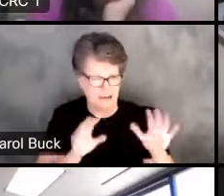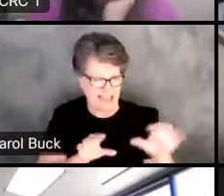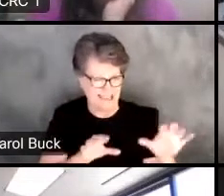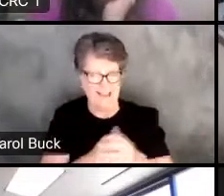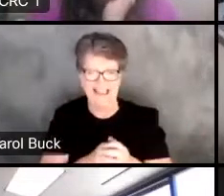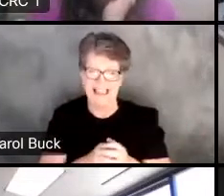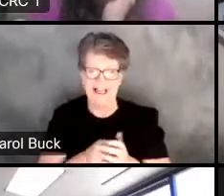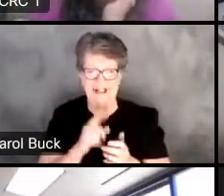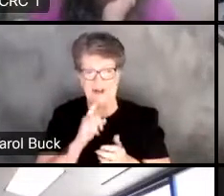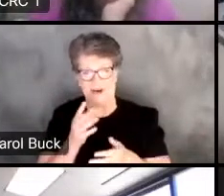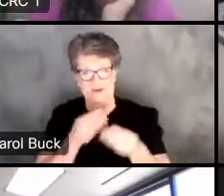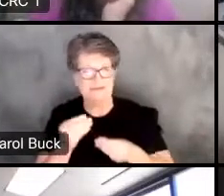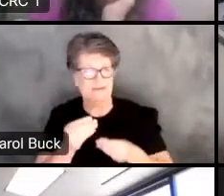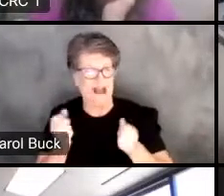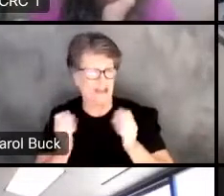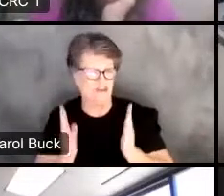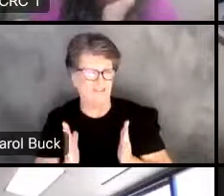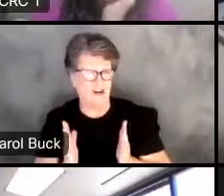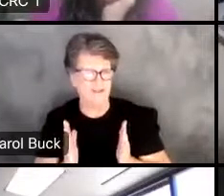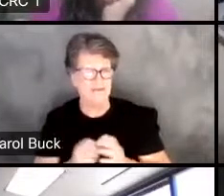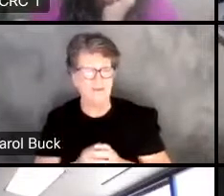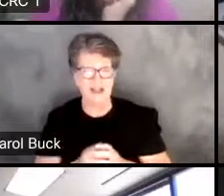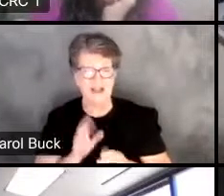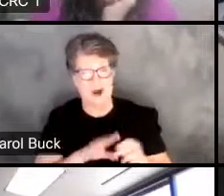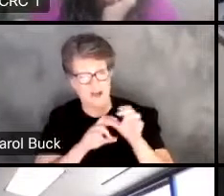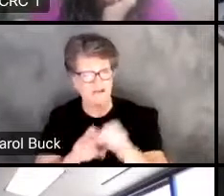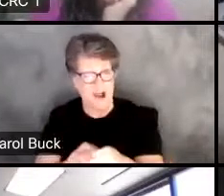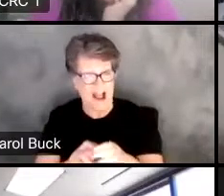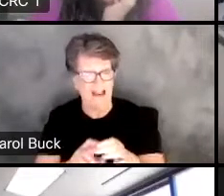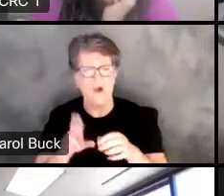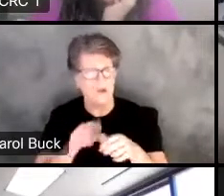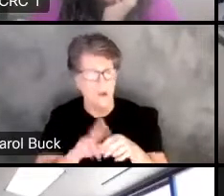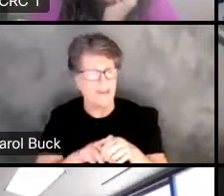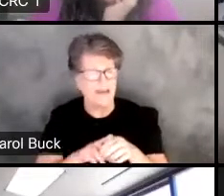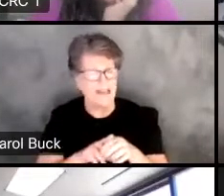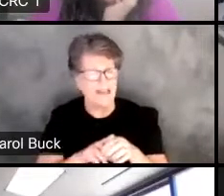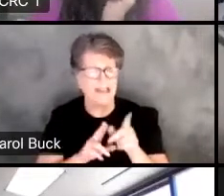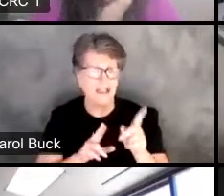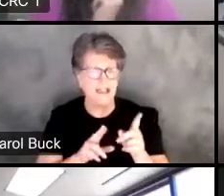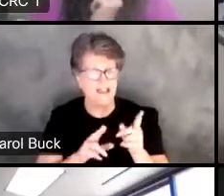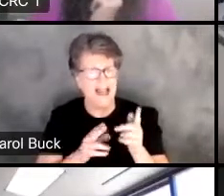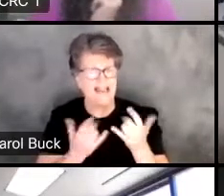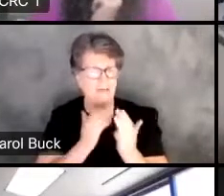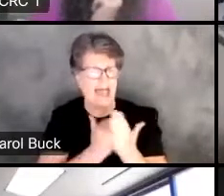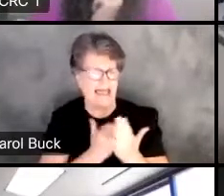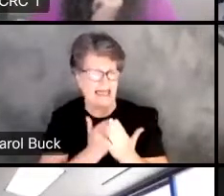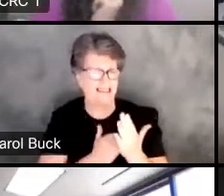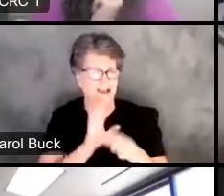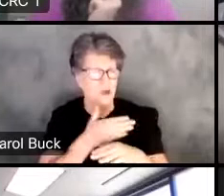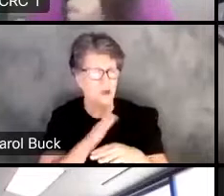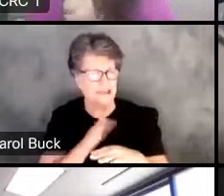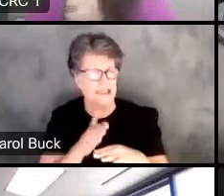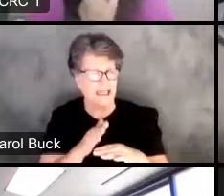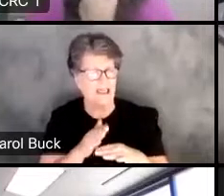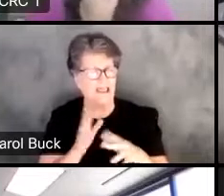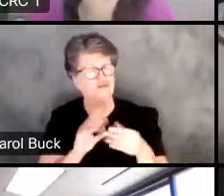was filling in for one of my drivers. So on the ride, we normally have her playlist playing, which is rather eclectic,